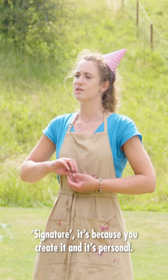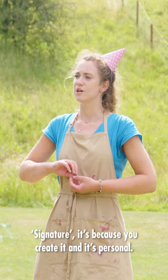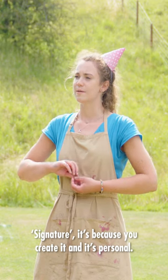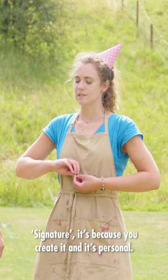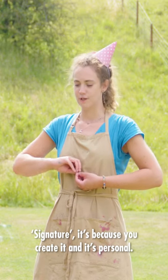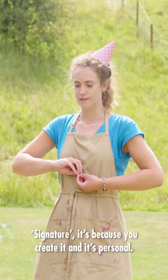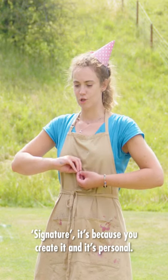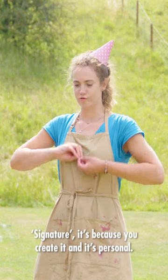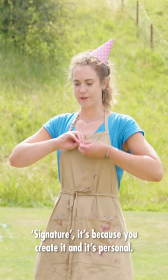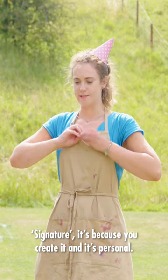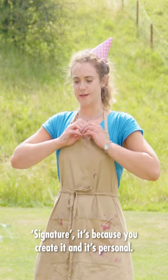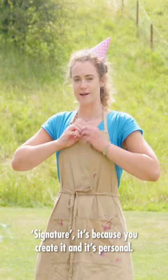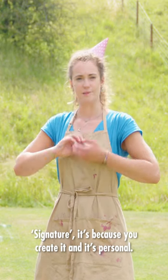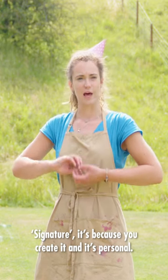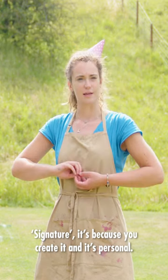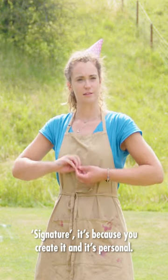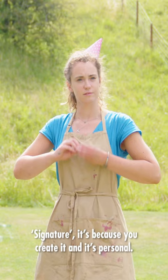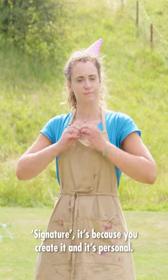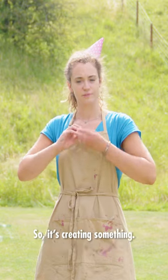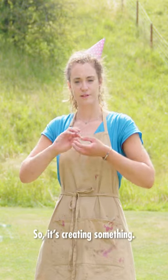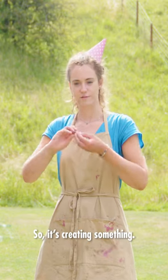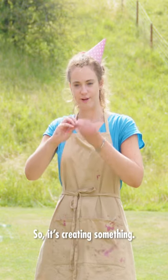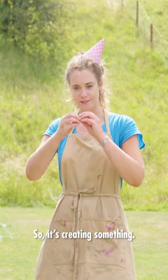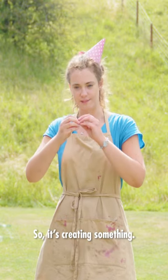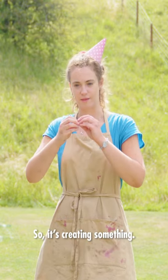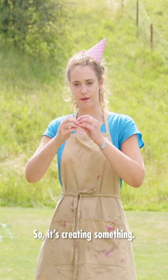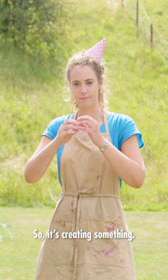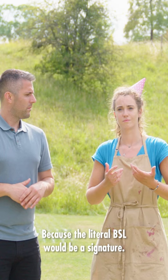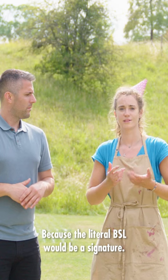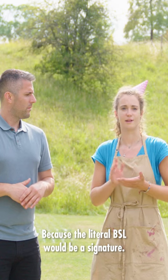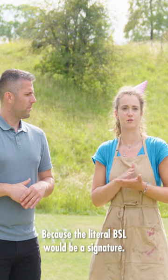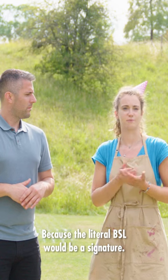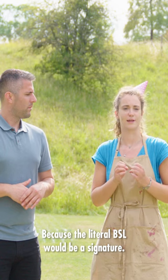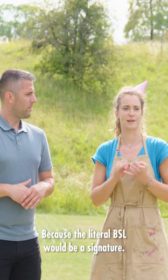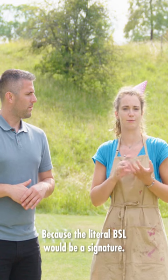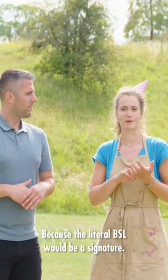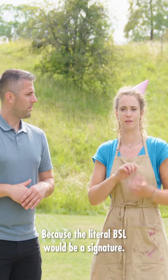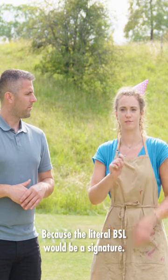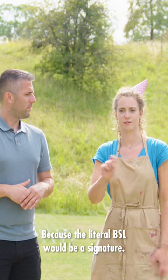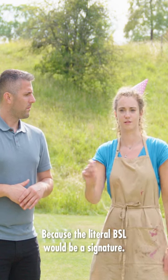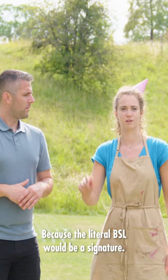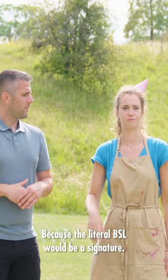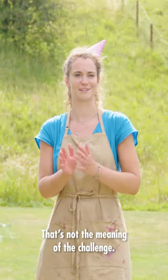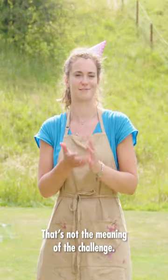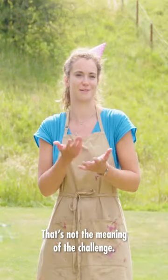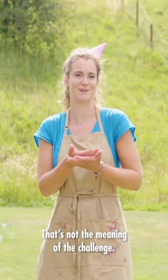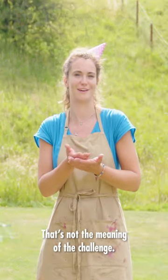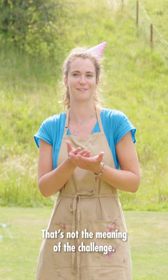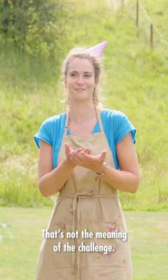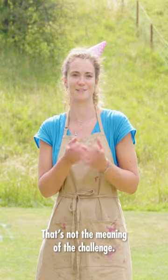Signature is because you create it and it's personal. So it's creating something, because the literal BSL would be a signature. That's not the meaning of the